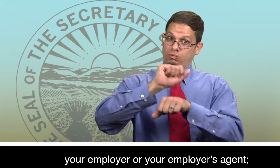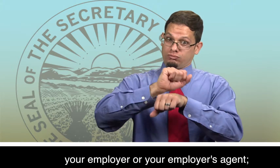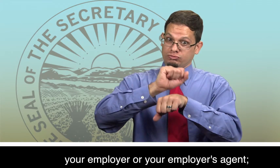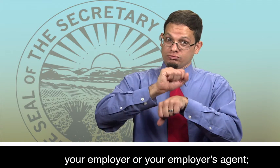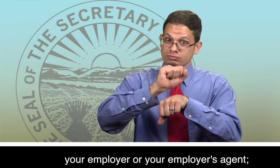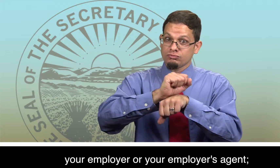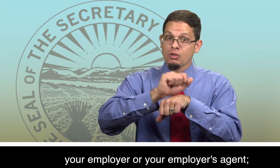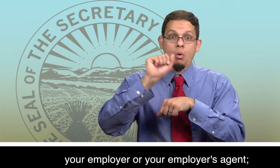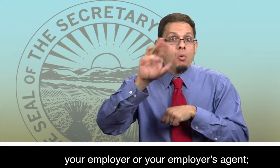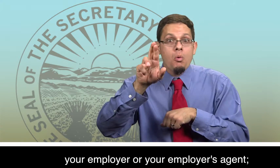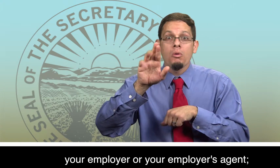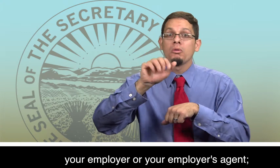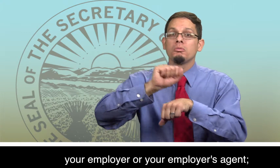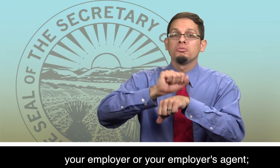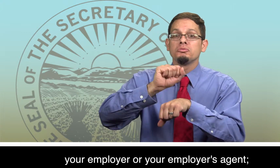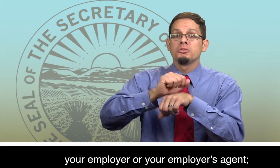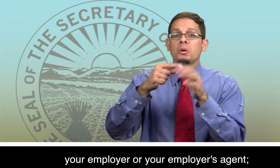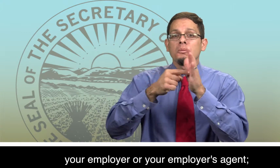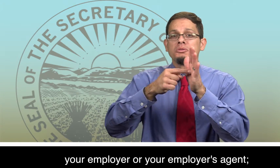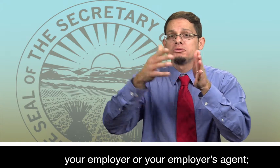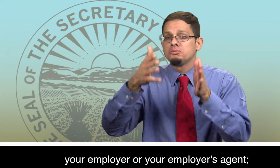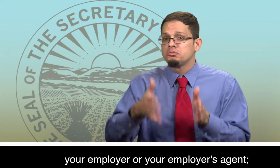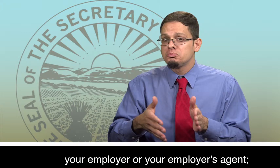your employer or your employer's agent,